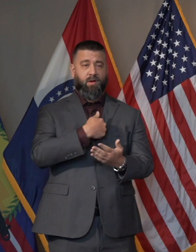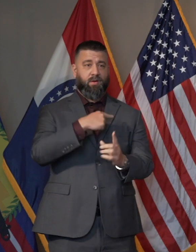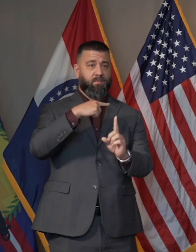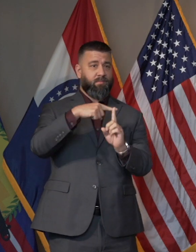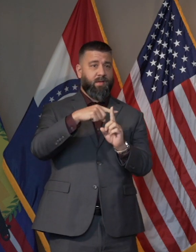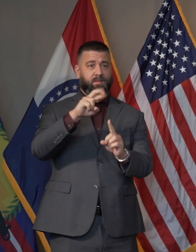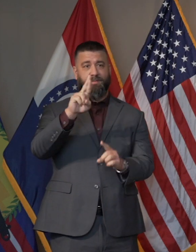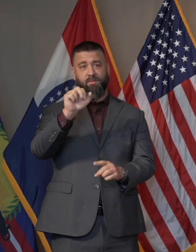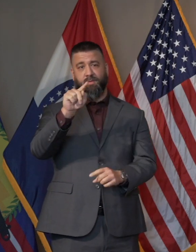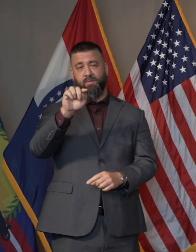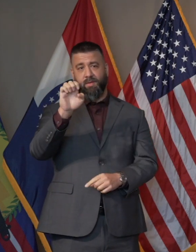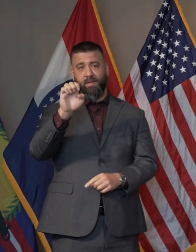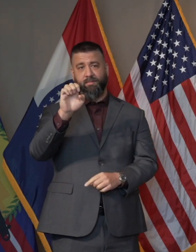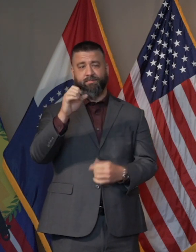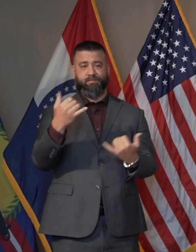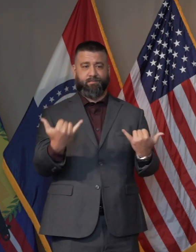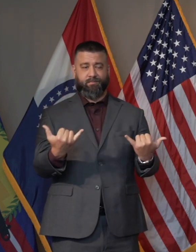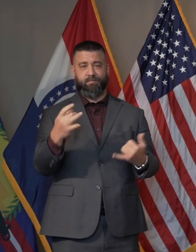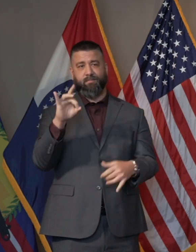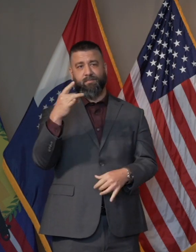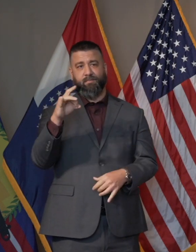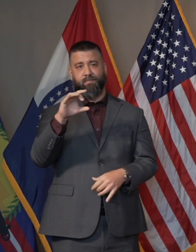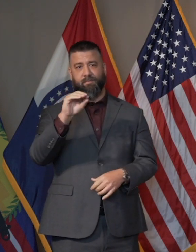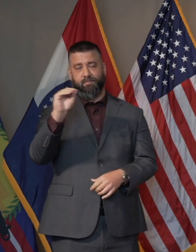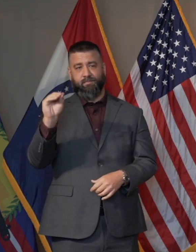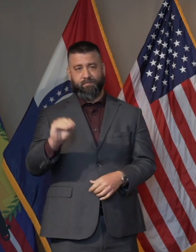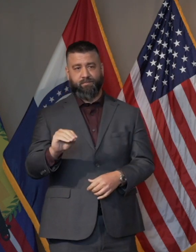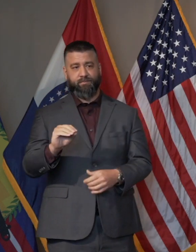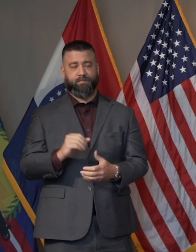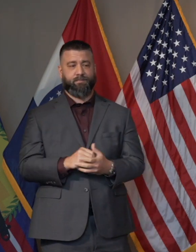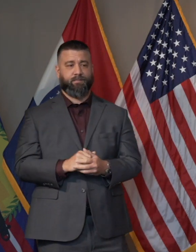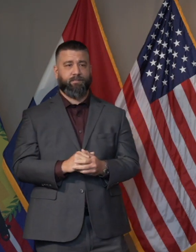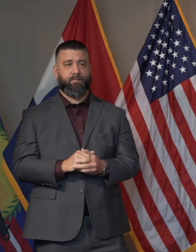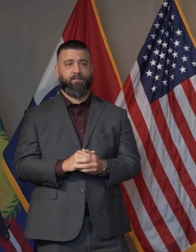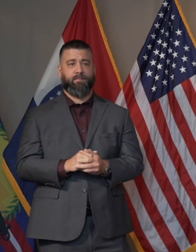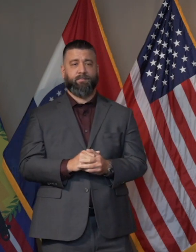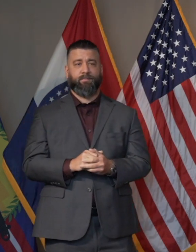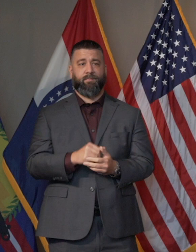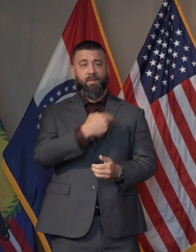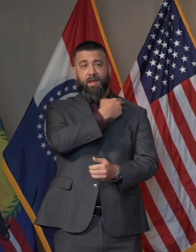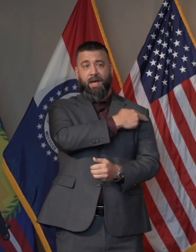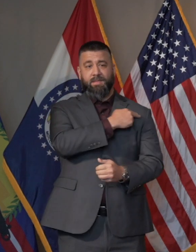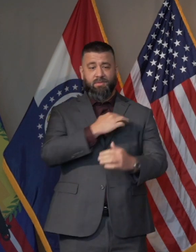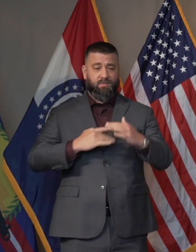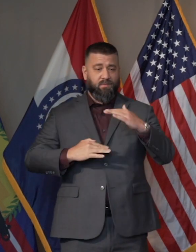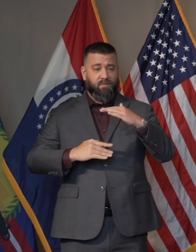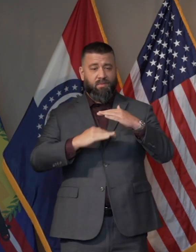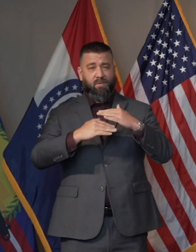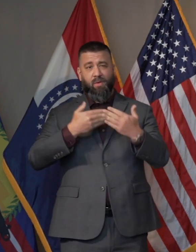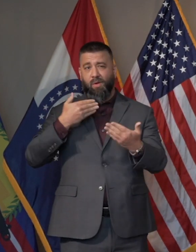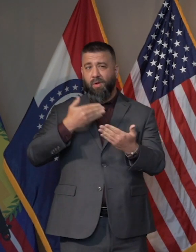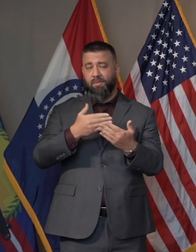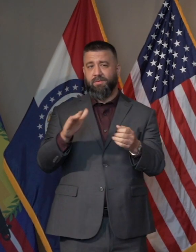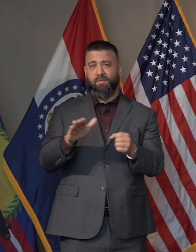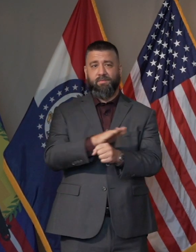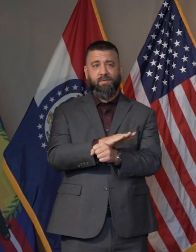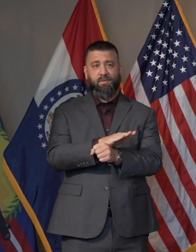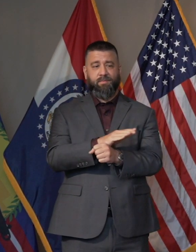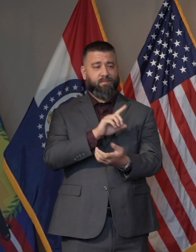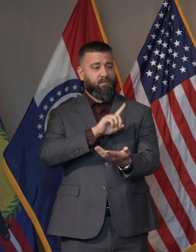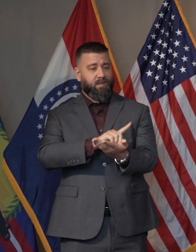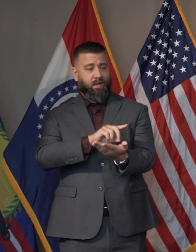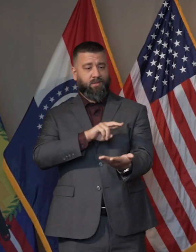rate is now 18%. Our hospitals are nearly full and our frontline workers are worn